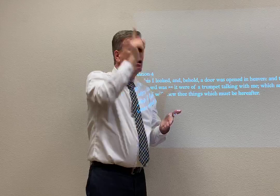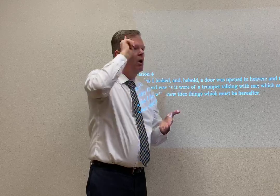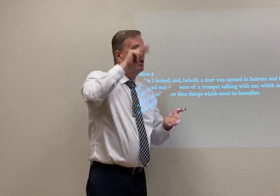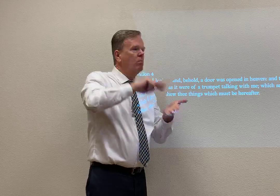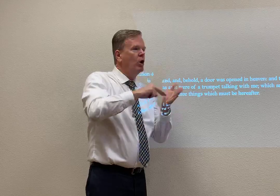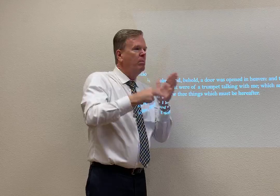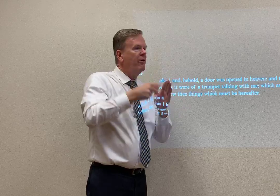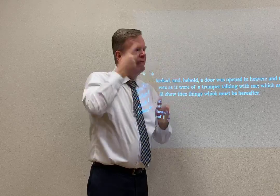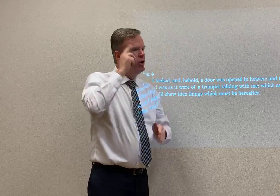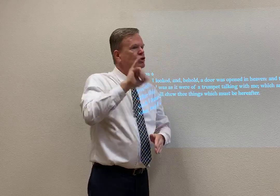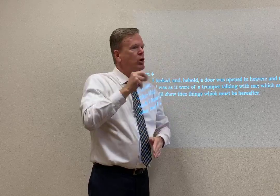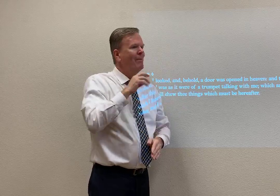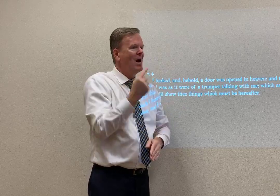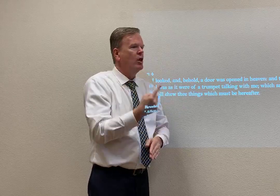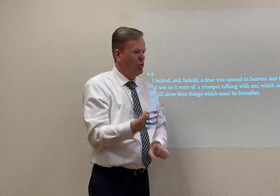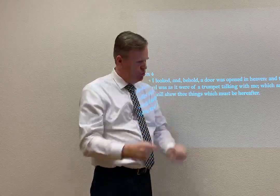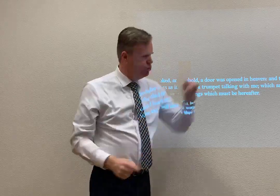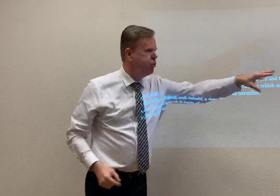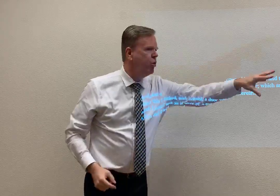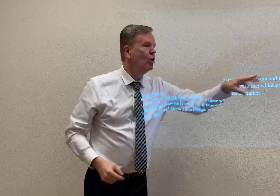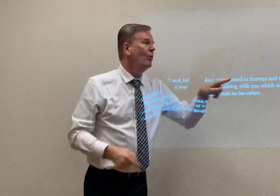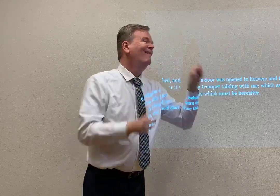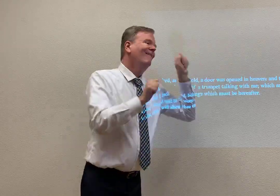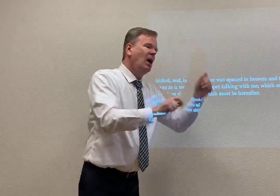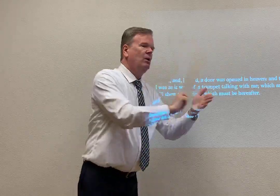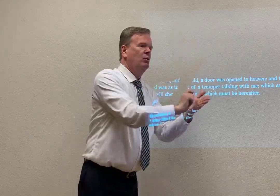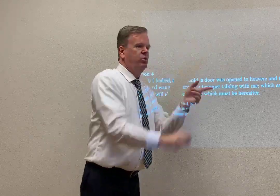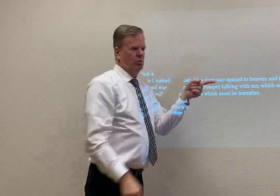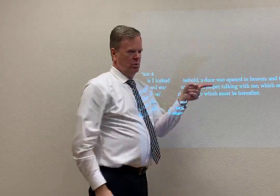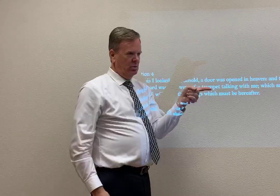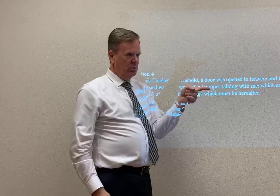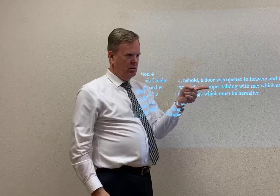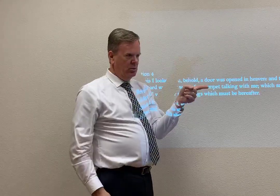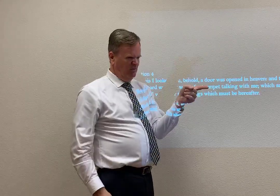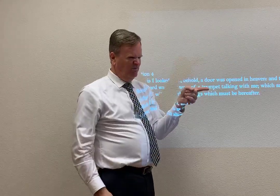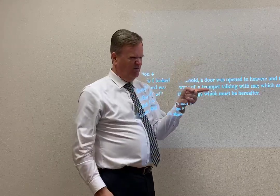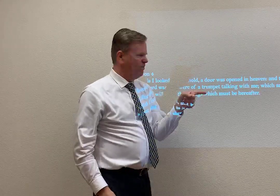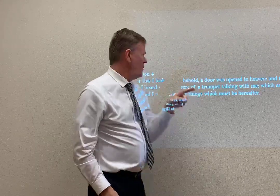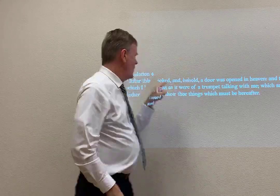book of Revelation for purposes, there was a plan in this that God wanted so that when